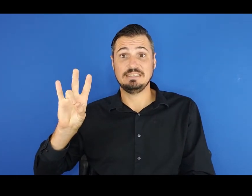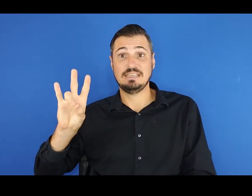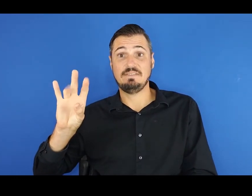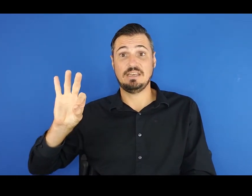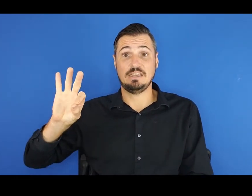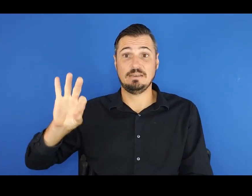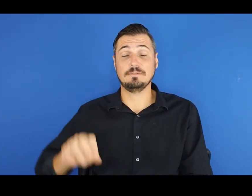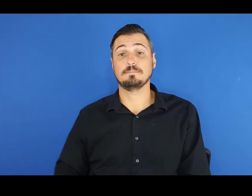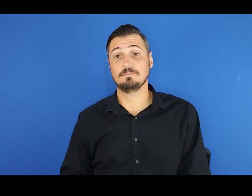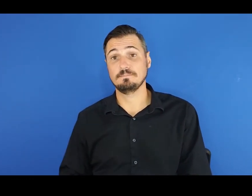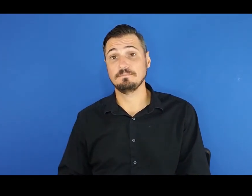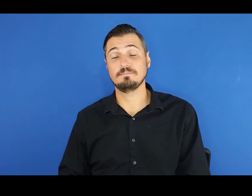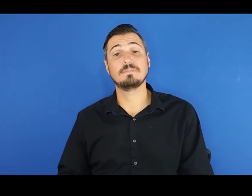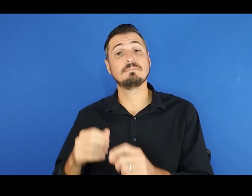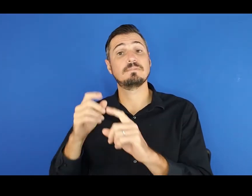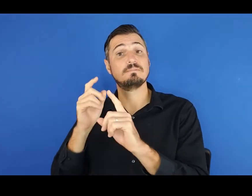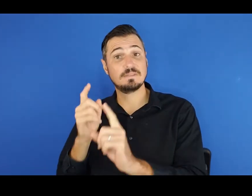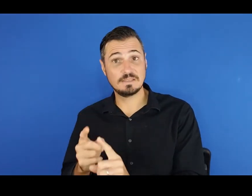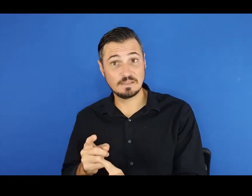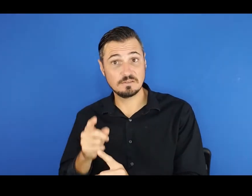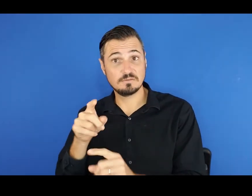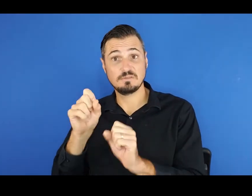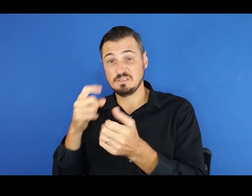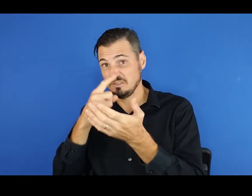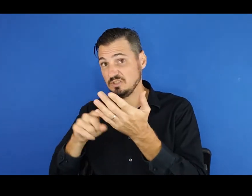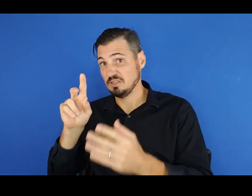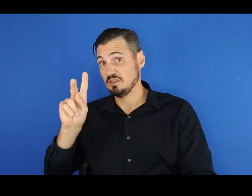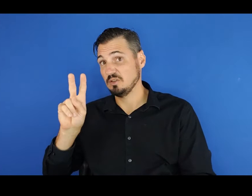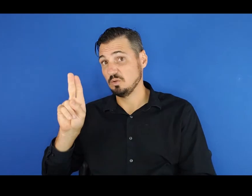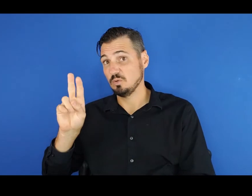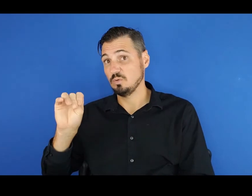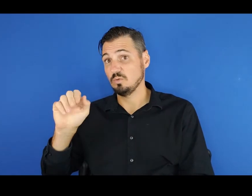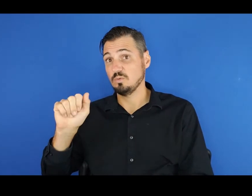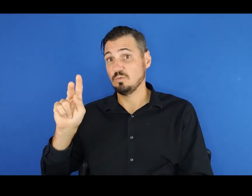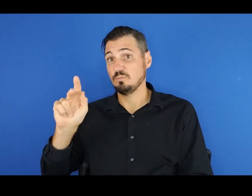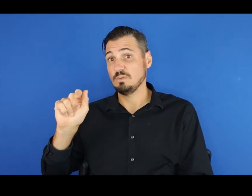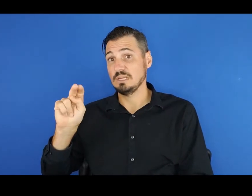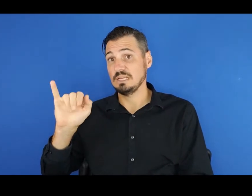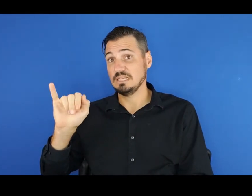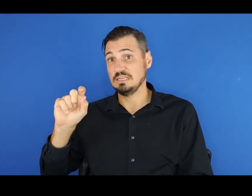1-800-753-6879. For details, see kumakani.org.